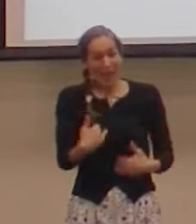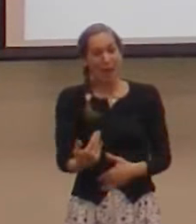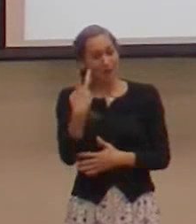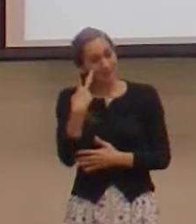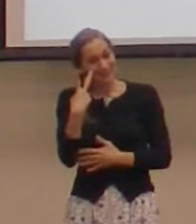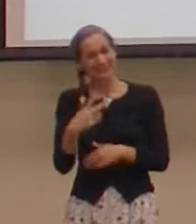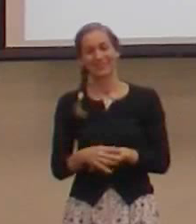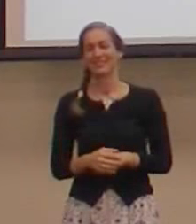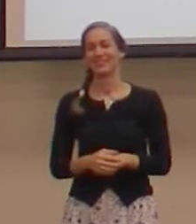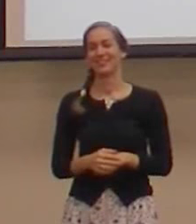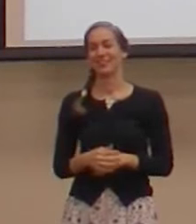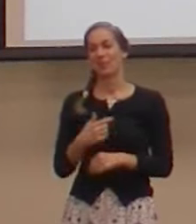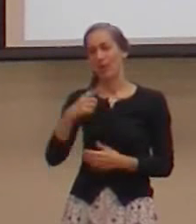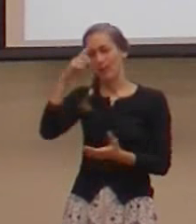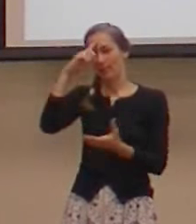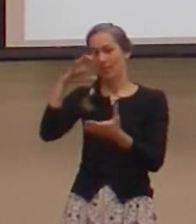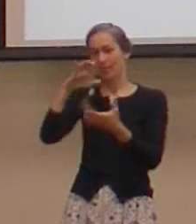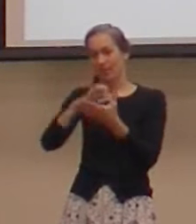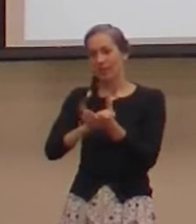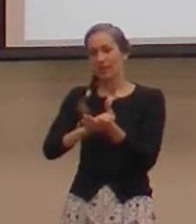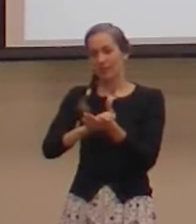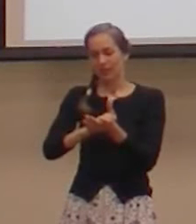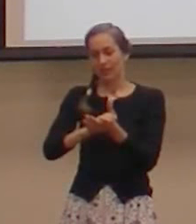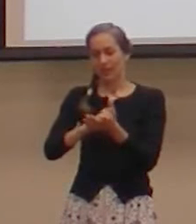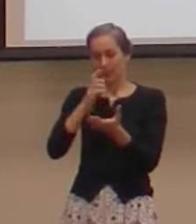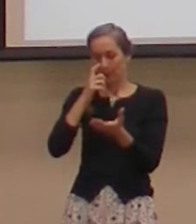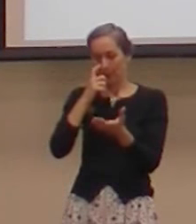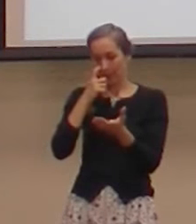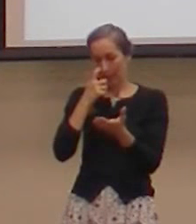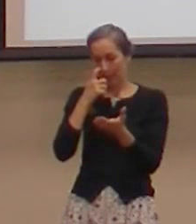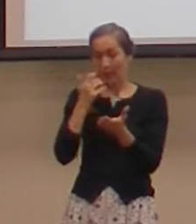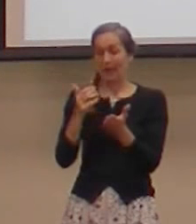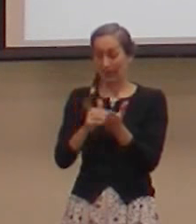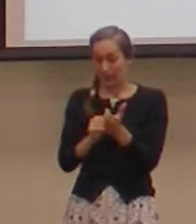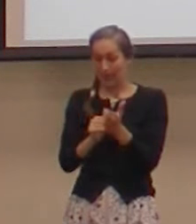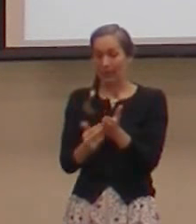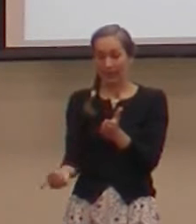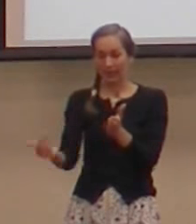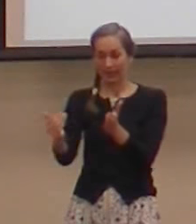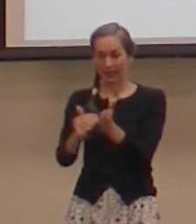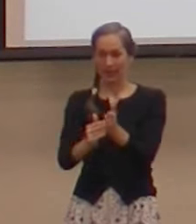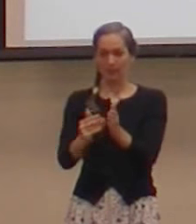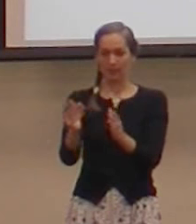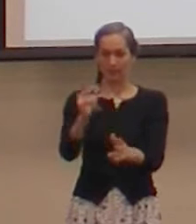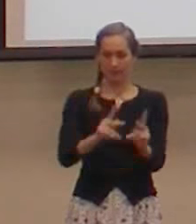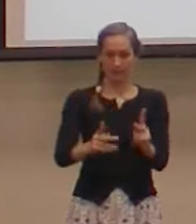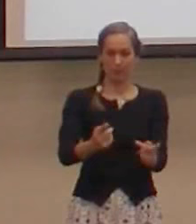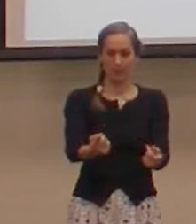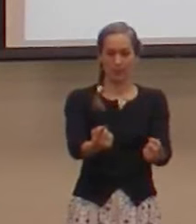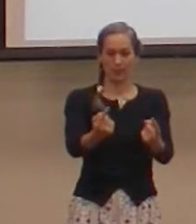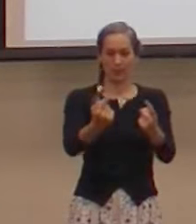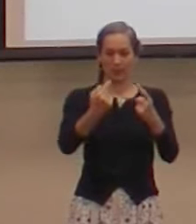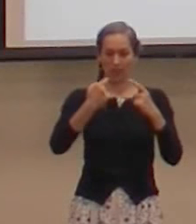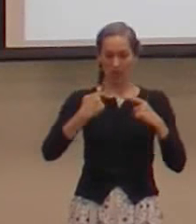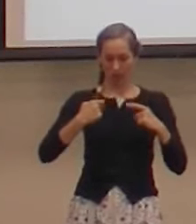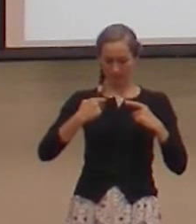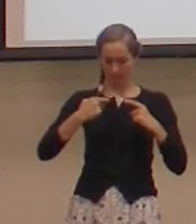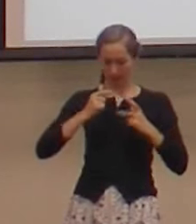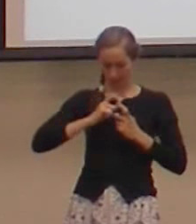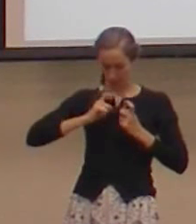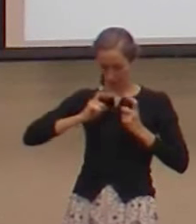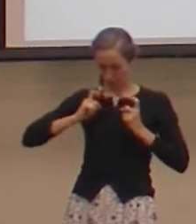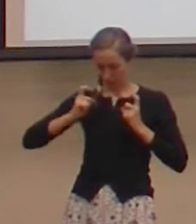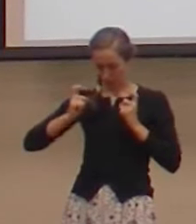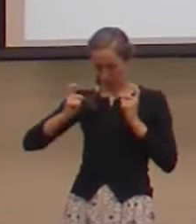see. And I believe, and we've seen this over and over again, as people come to this place, there's transformation that takes place